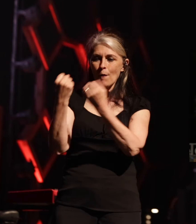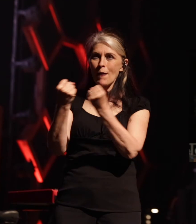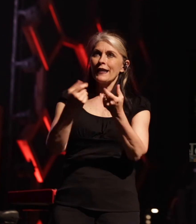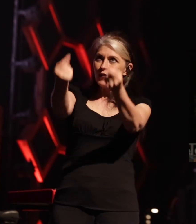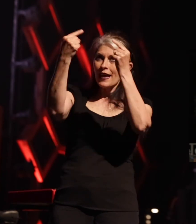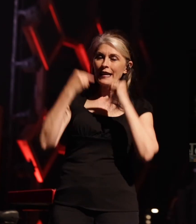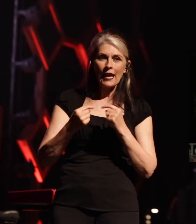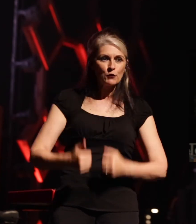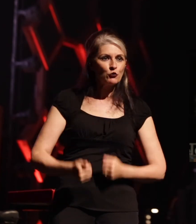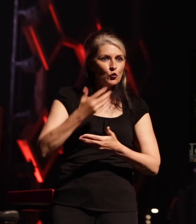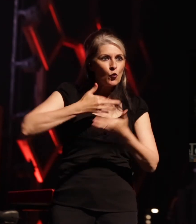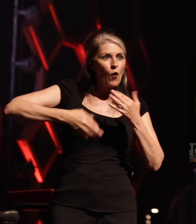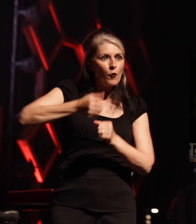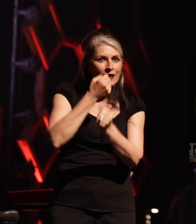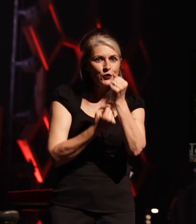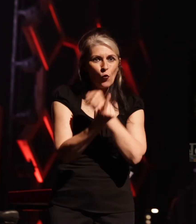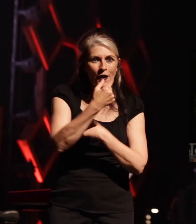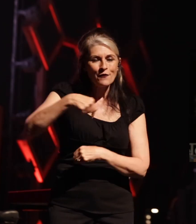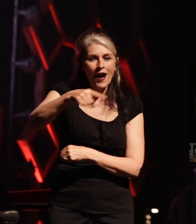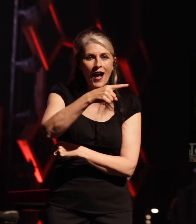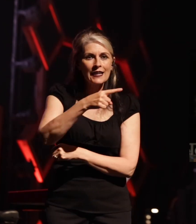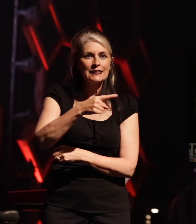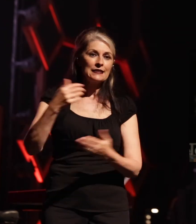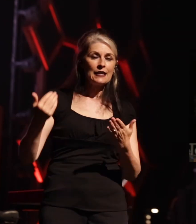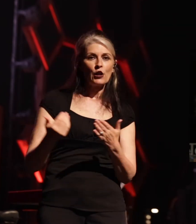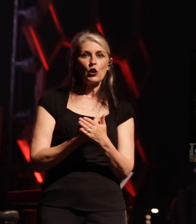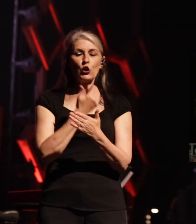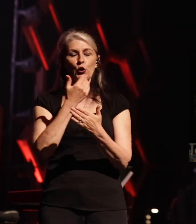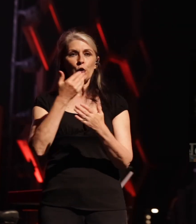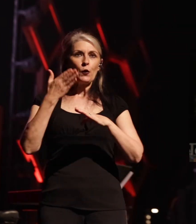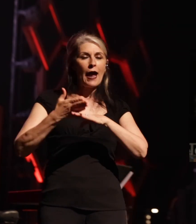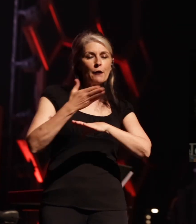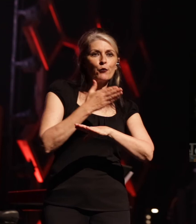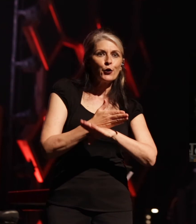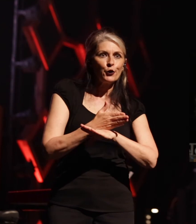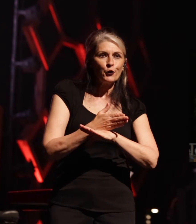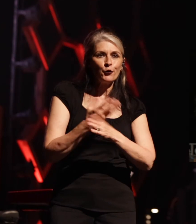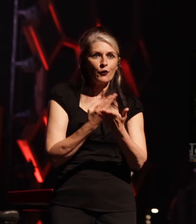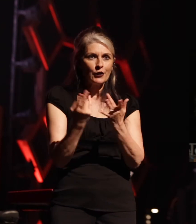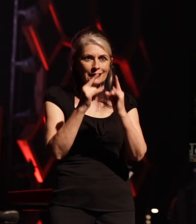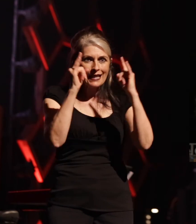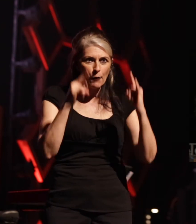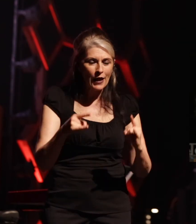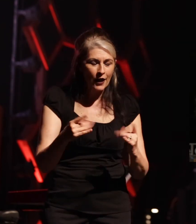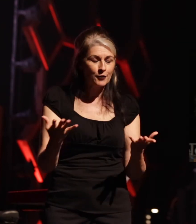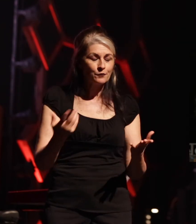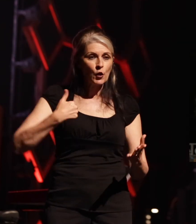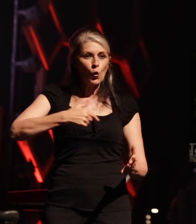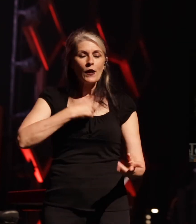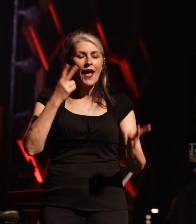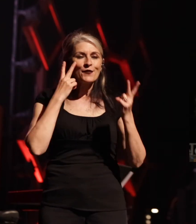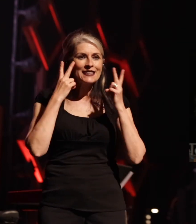He's just the new and improved tabernacle. And we have seen the glory of God